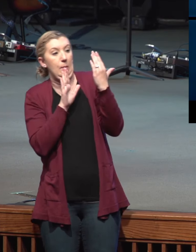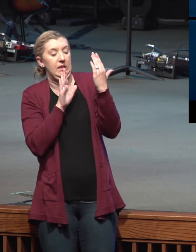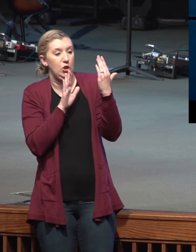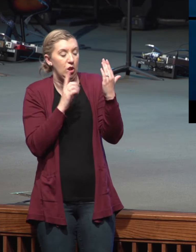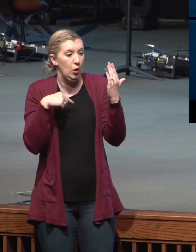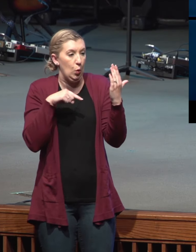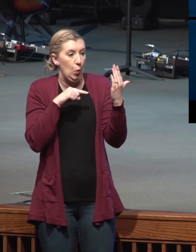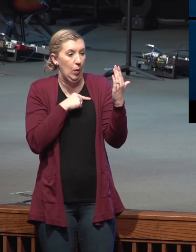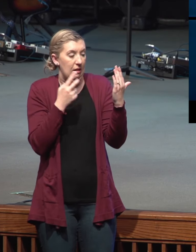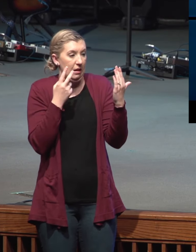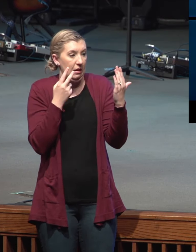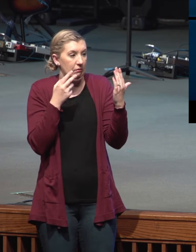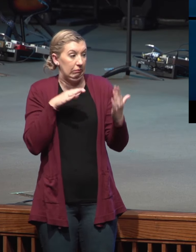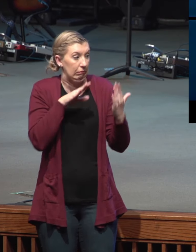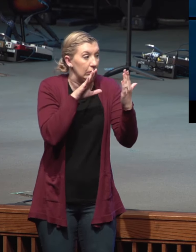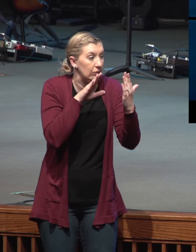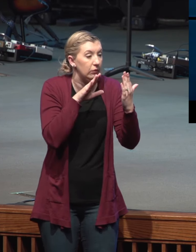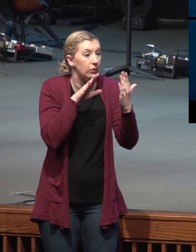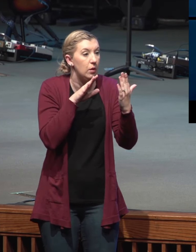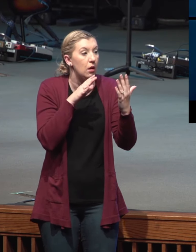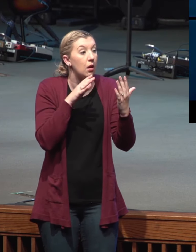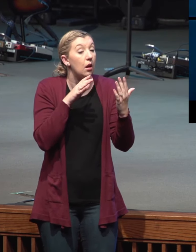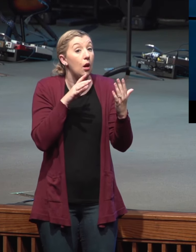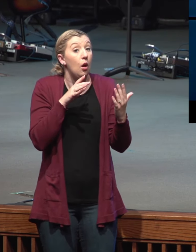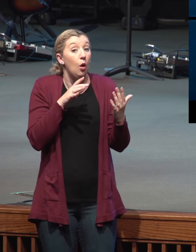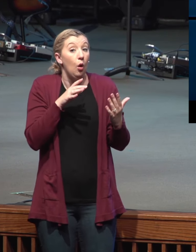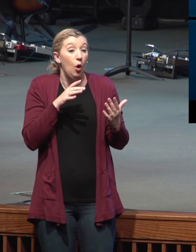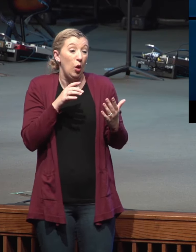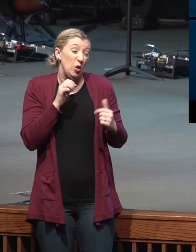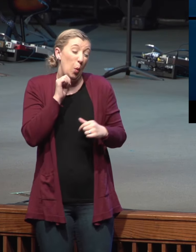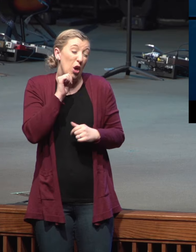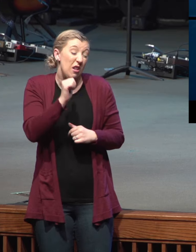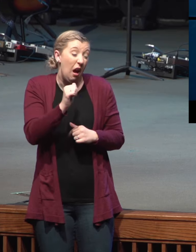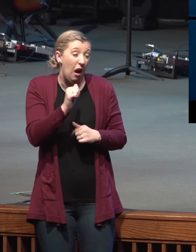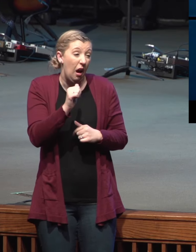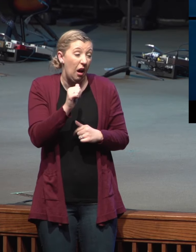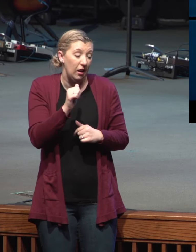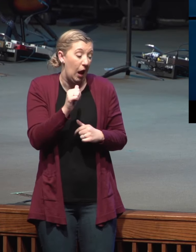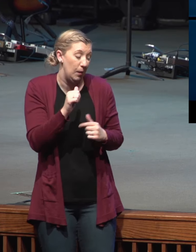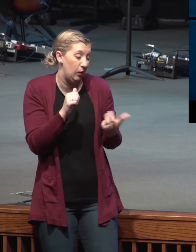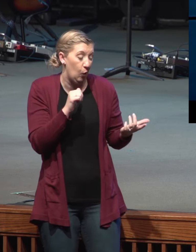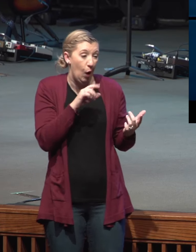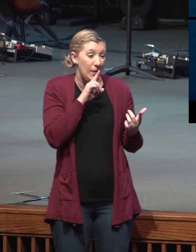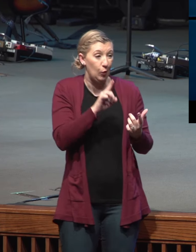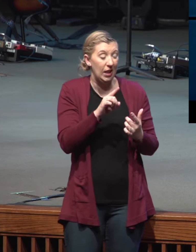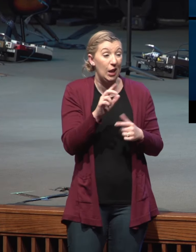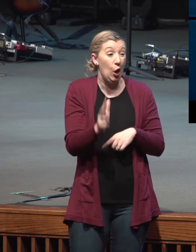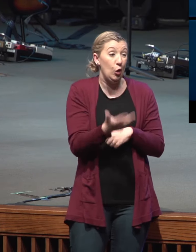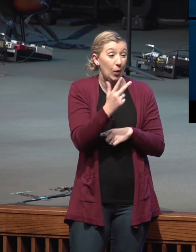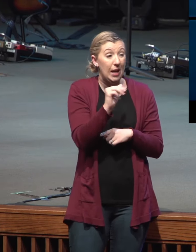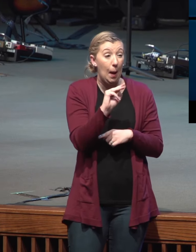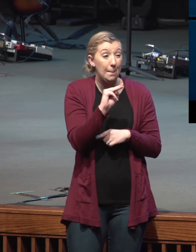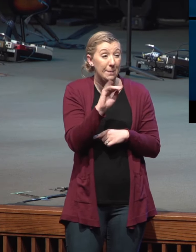face. And in that way, we're not all that different than Lucky Day in the classic film Three Amigos.